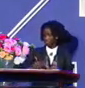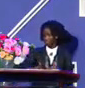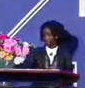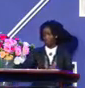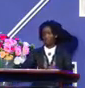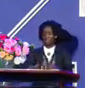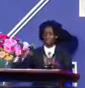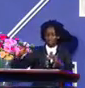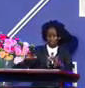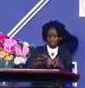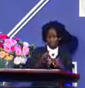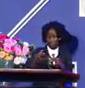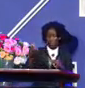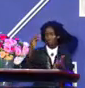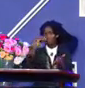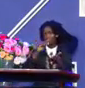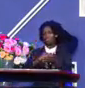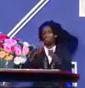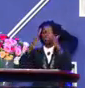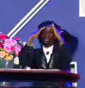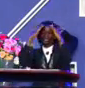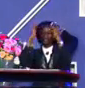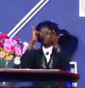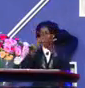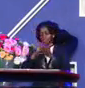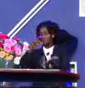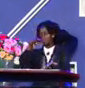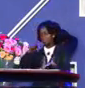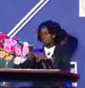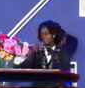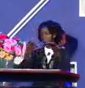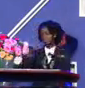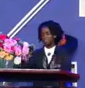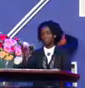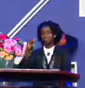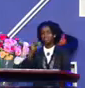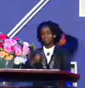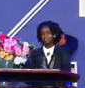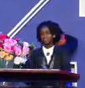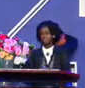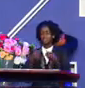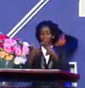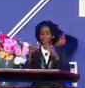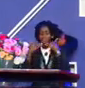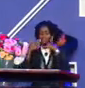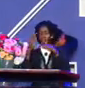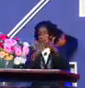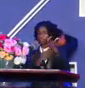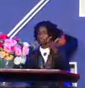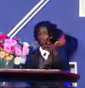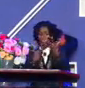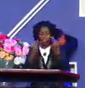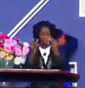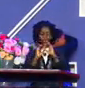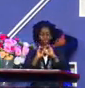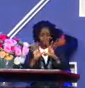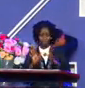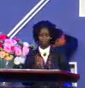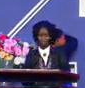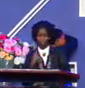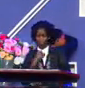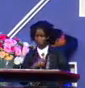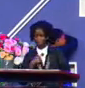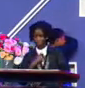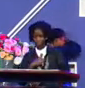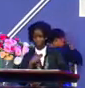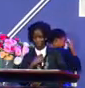bamutunga naye nadisimanyi tunabeera naye akawungeezi naye ne baza mukama siya so